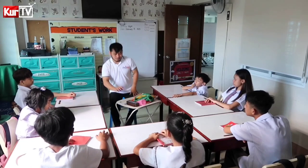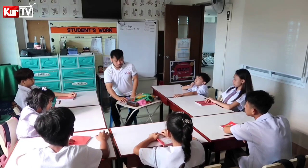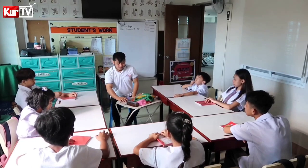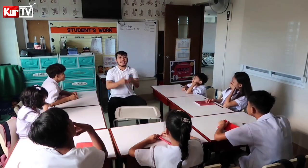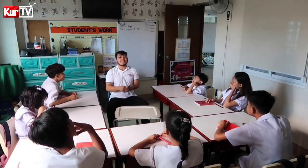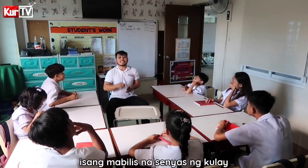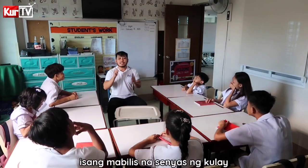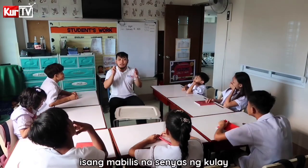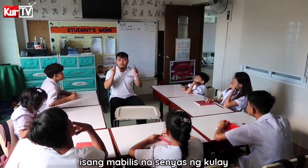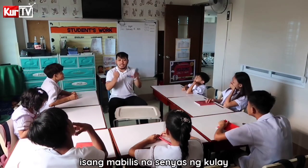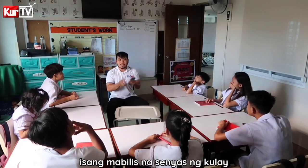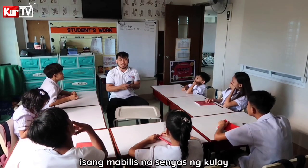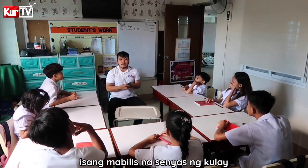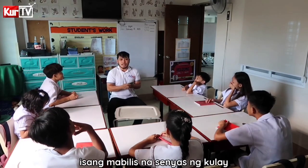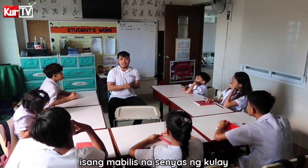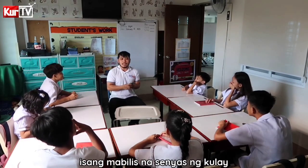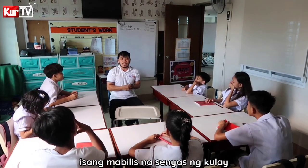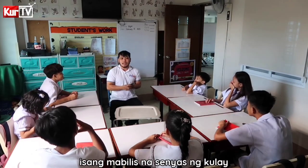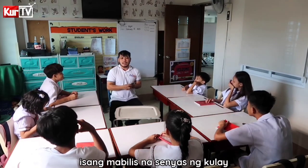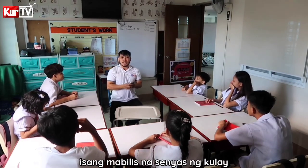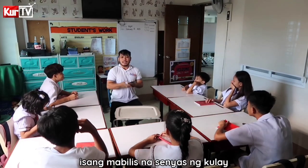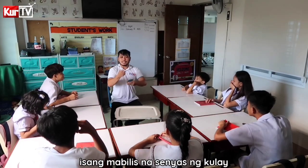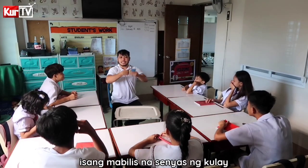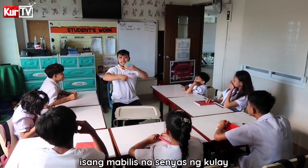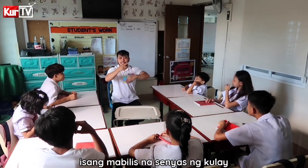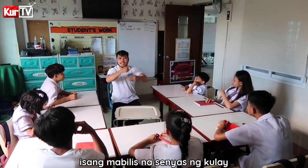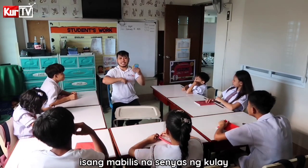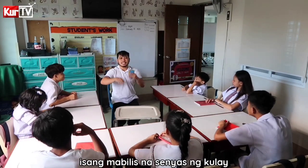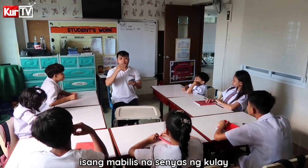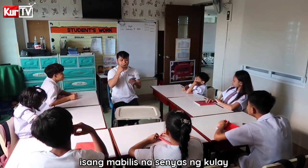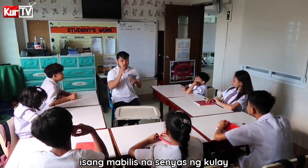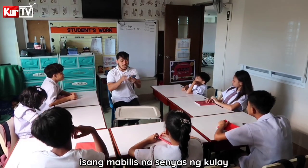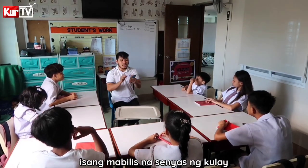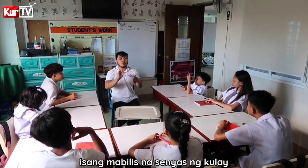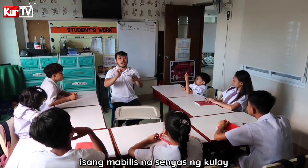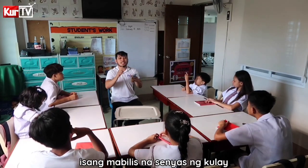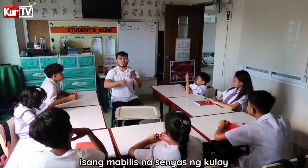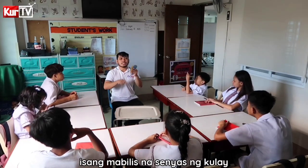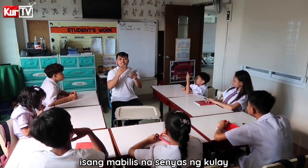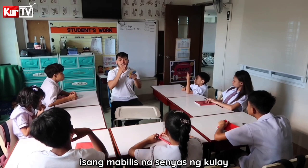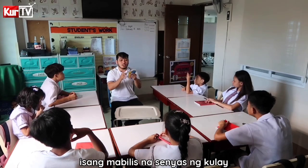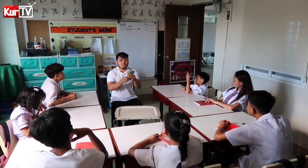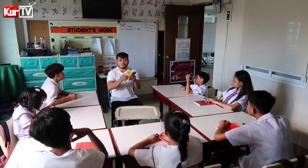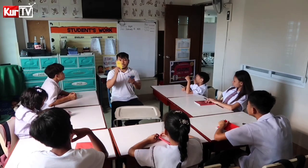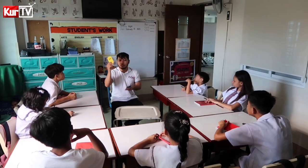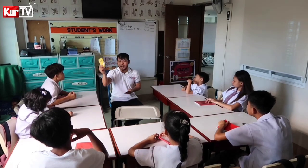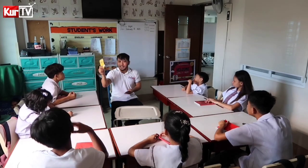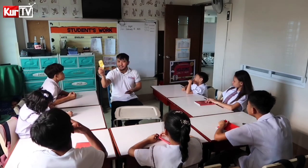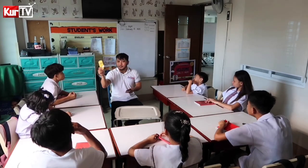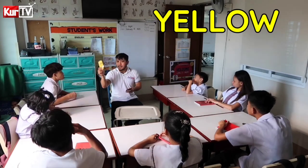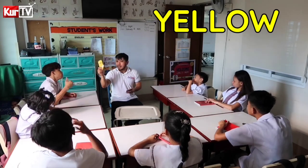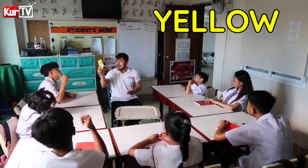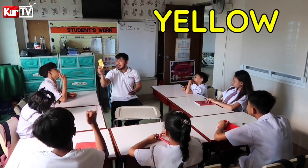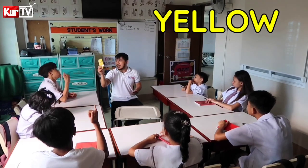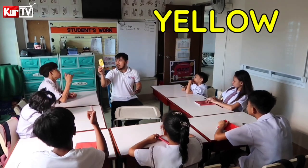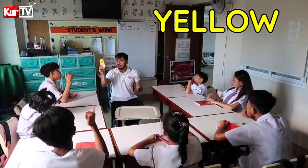Again. Isang mabilis na senyas ng kulay. What is the color of this one? Yellow.